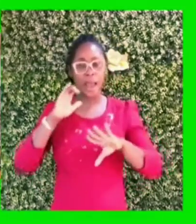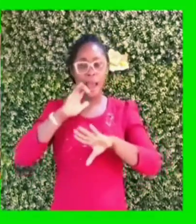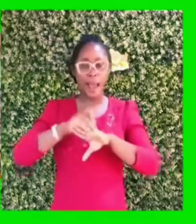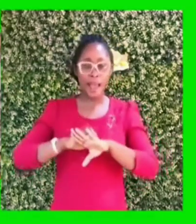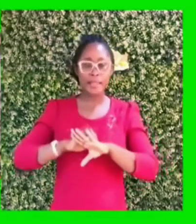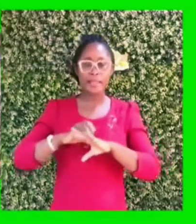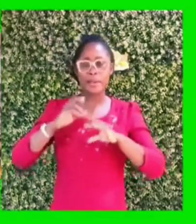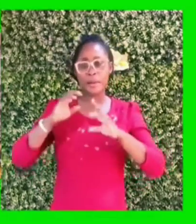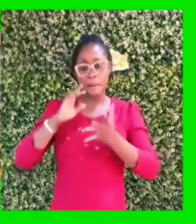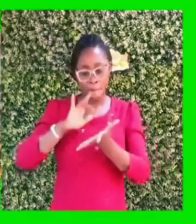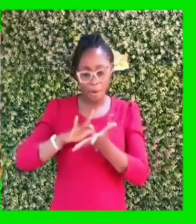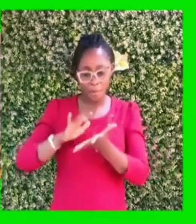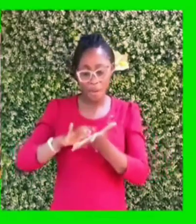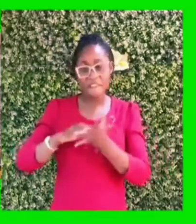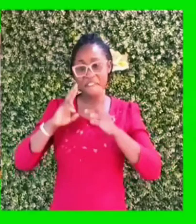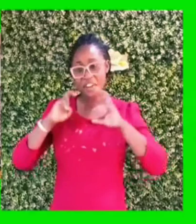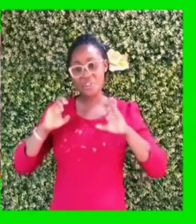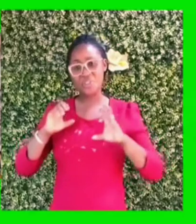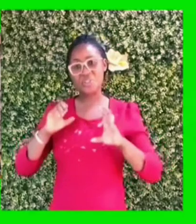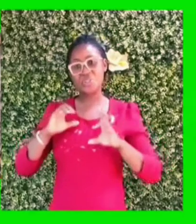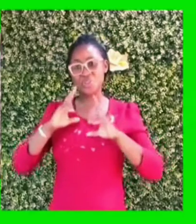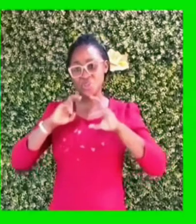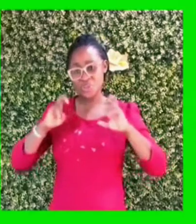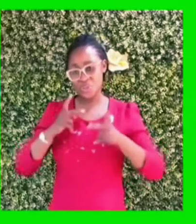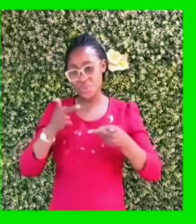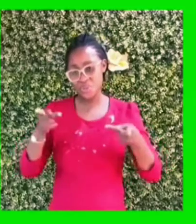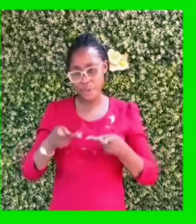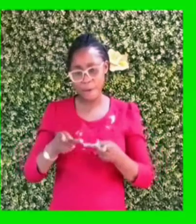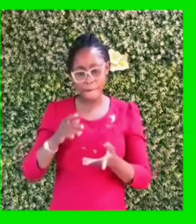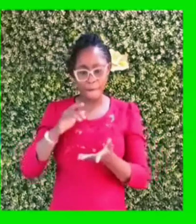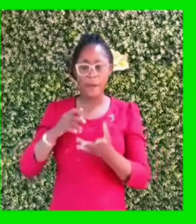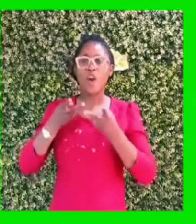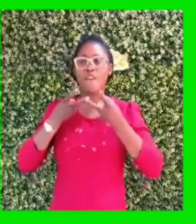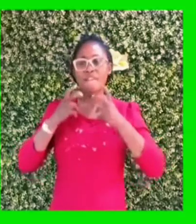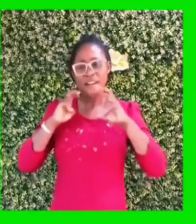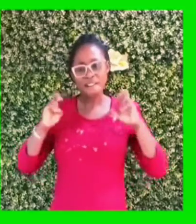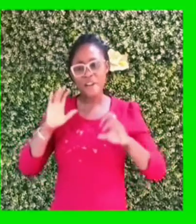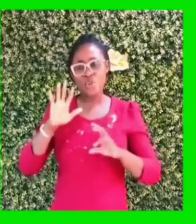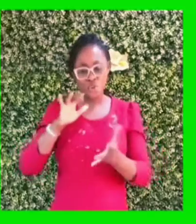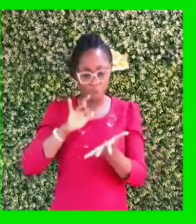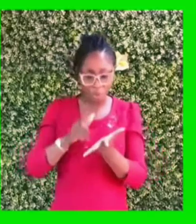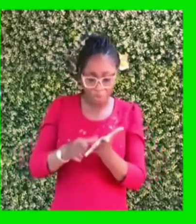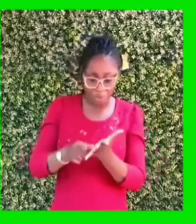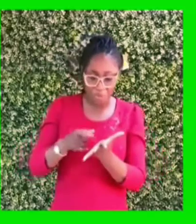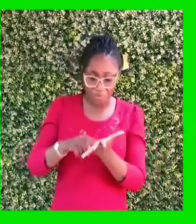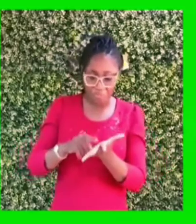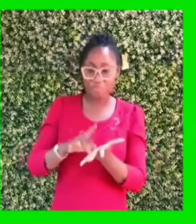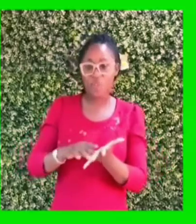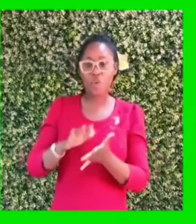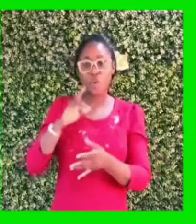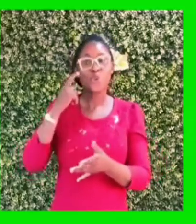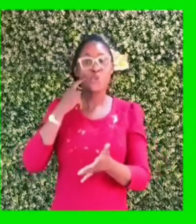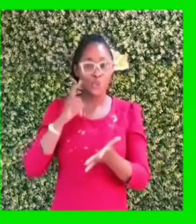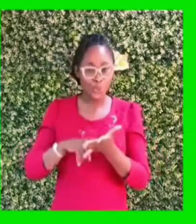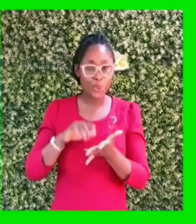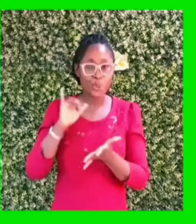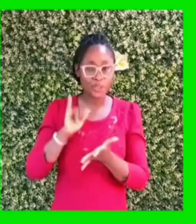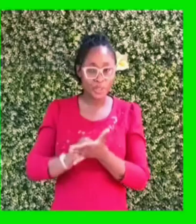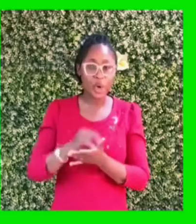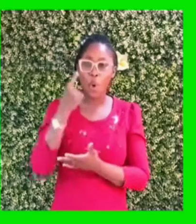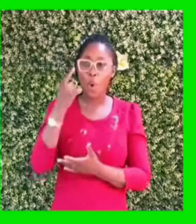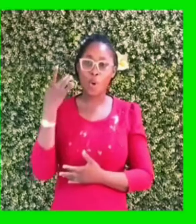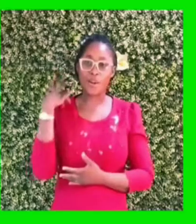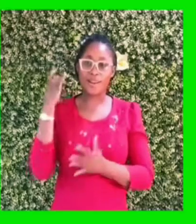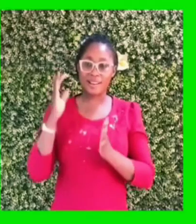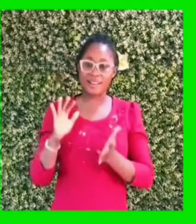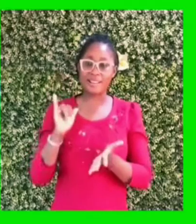At the biometric verification screening point, verify your fingerprints. Please note that only